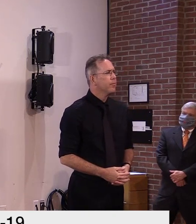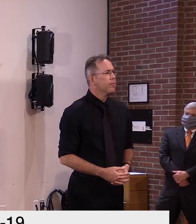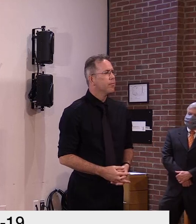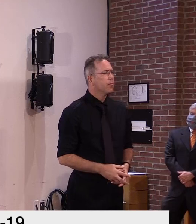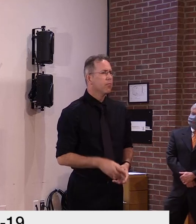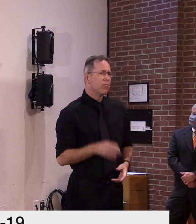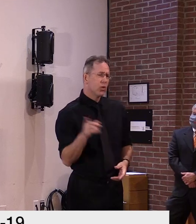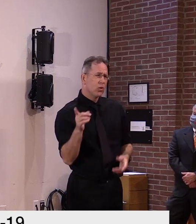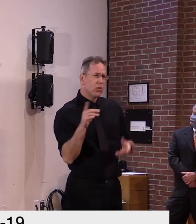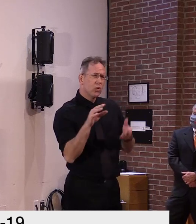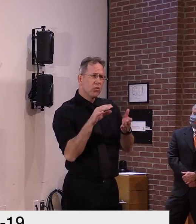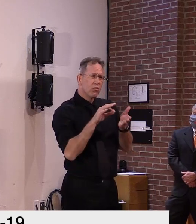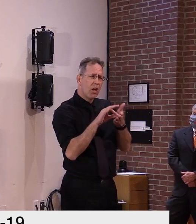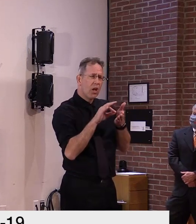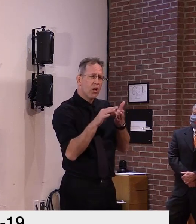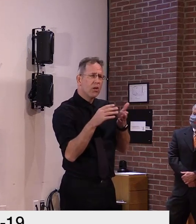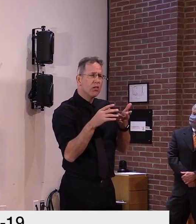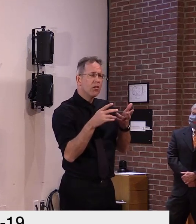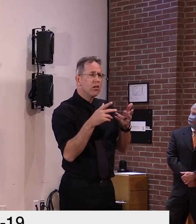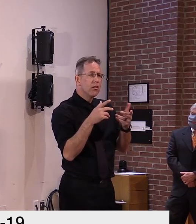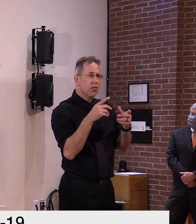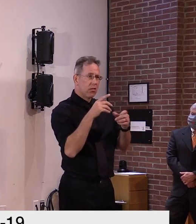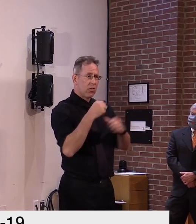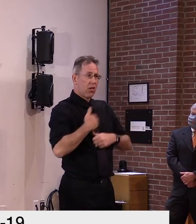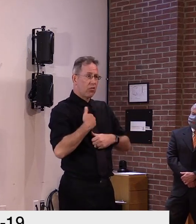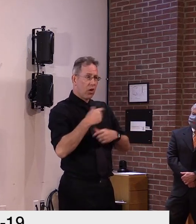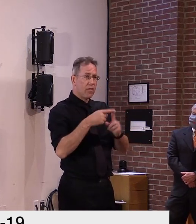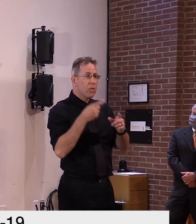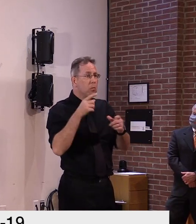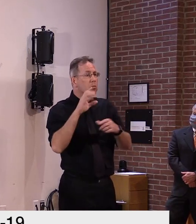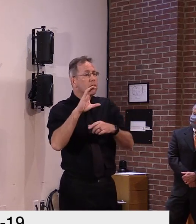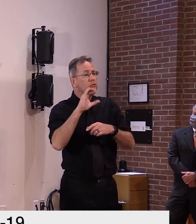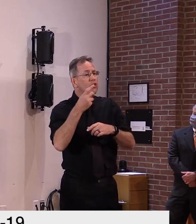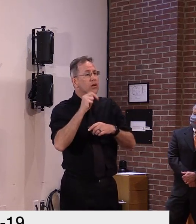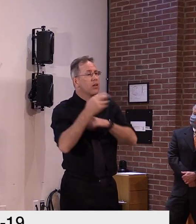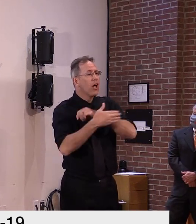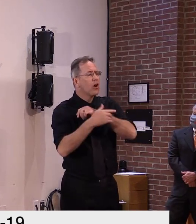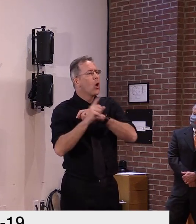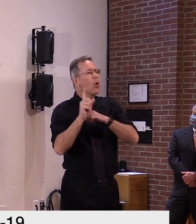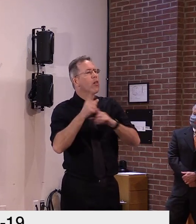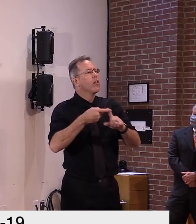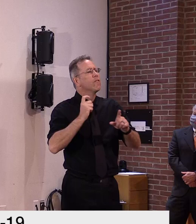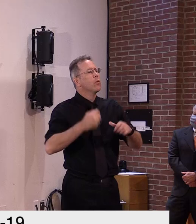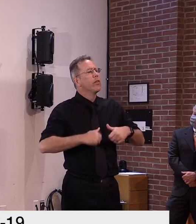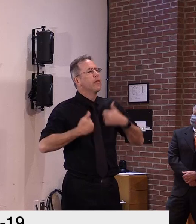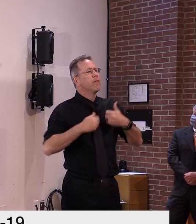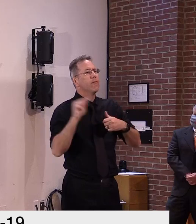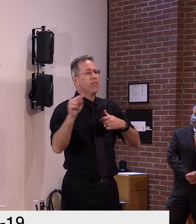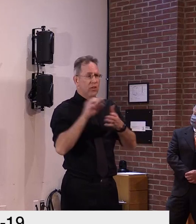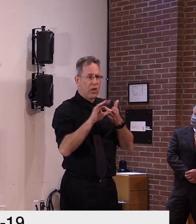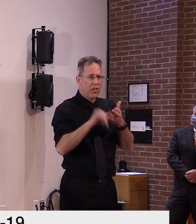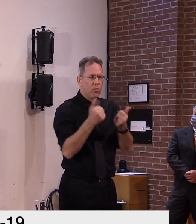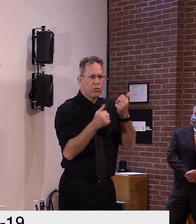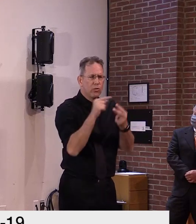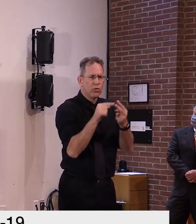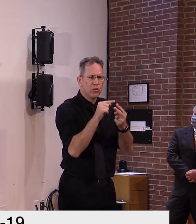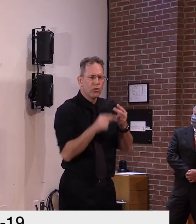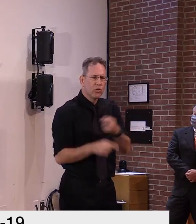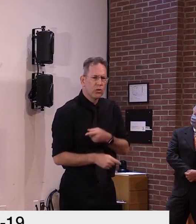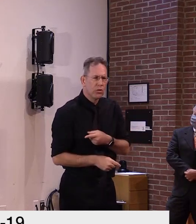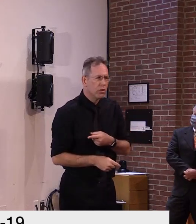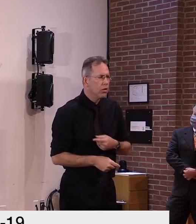that calculated? So the place of residence is usually the way we record the case,